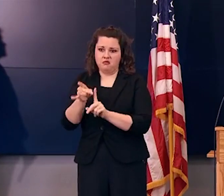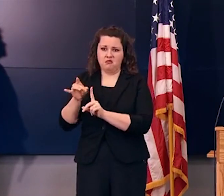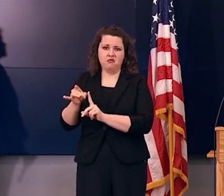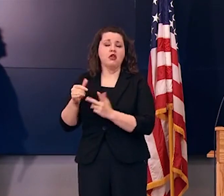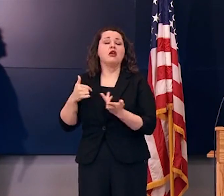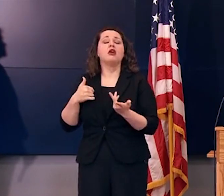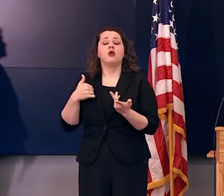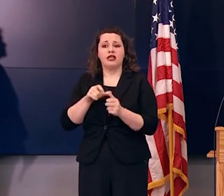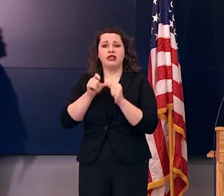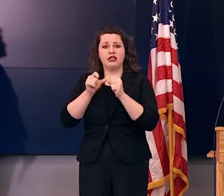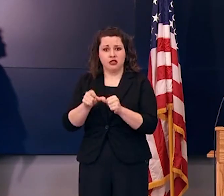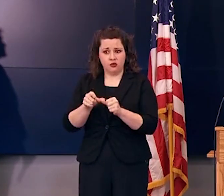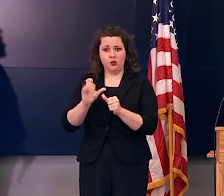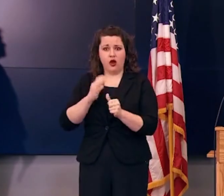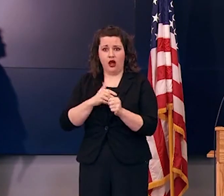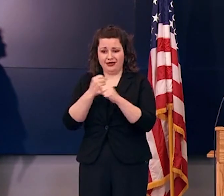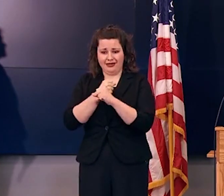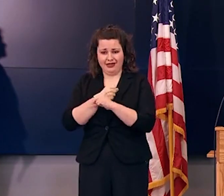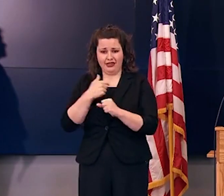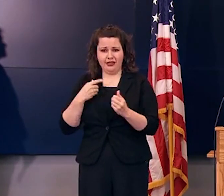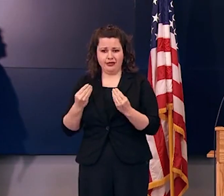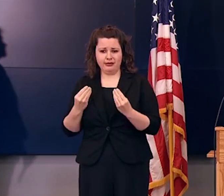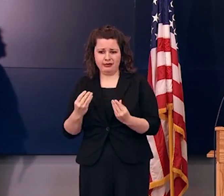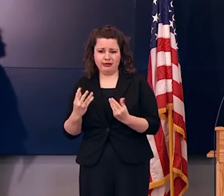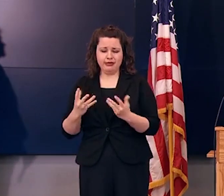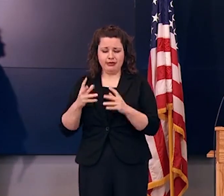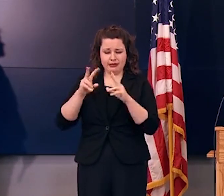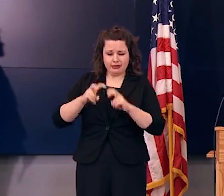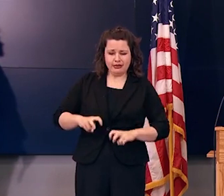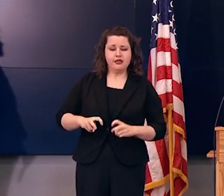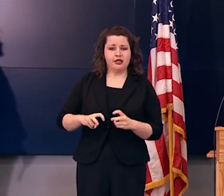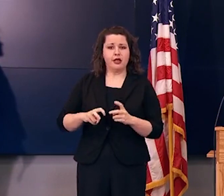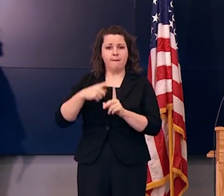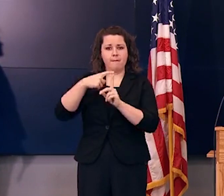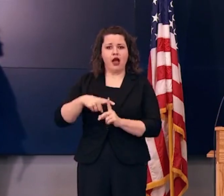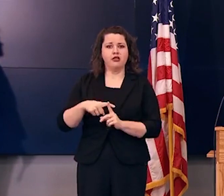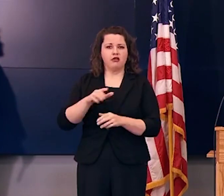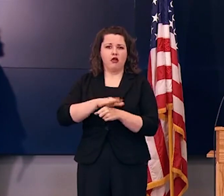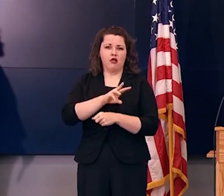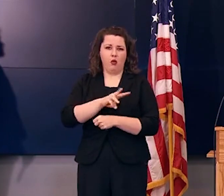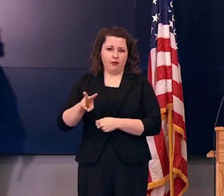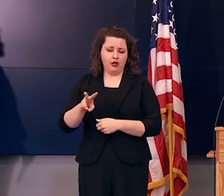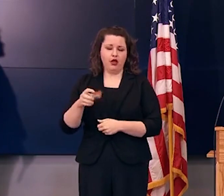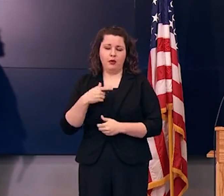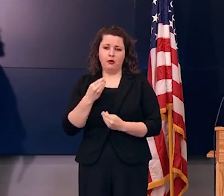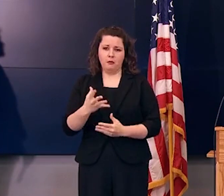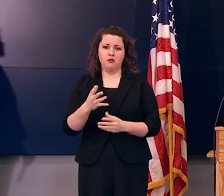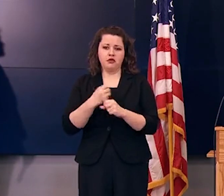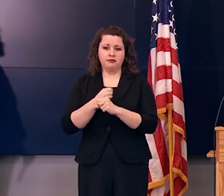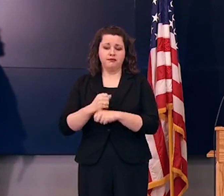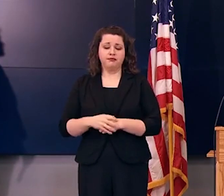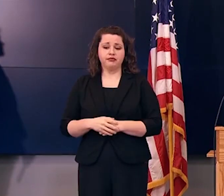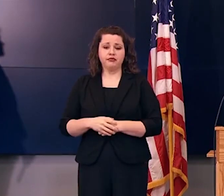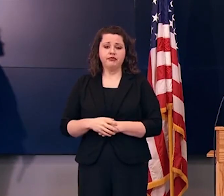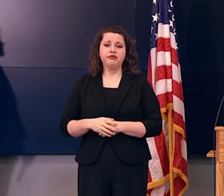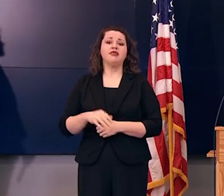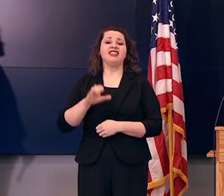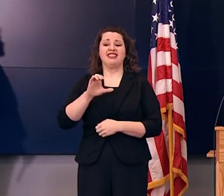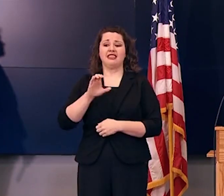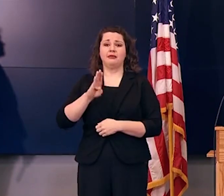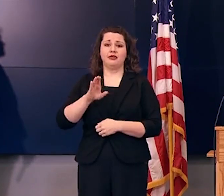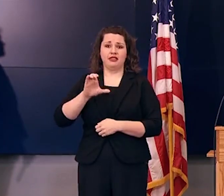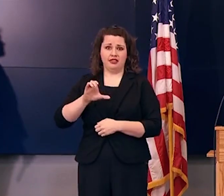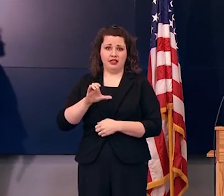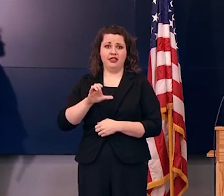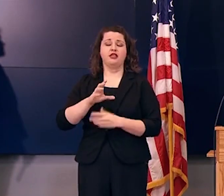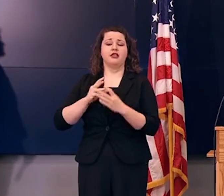update our statistics on staff and inmates' positive tests on our website. In community-based corrections, which we call CBC, we have